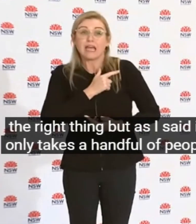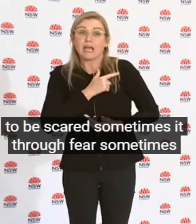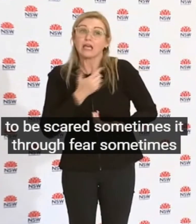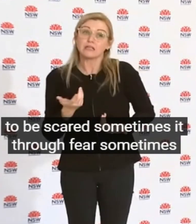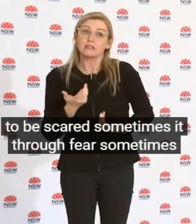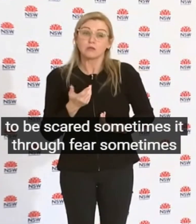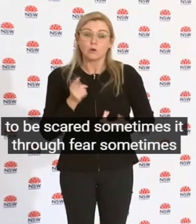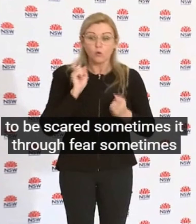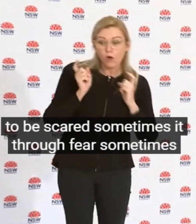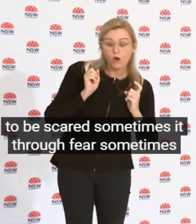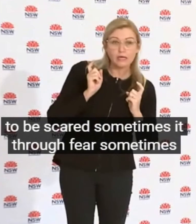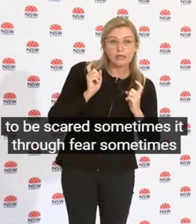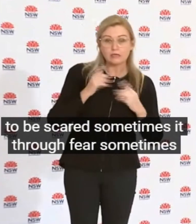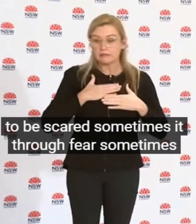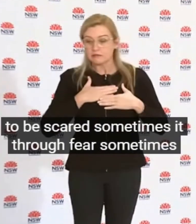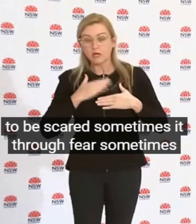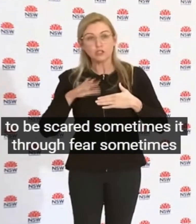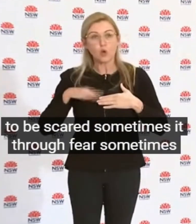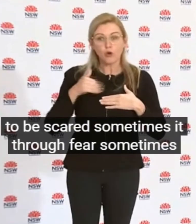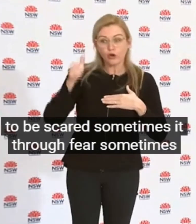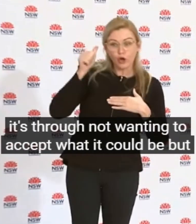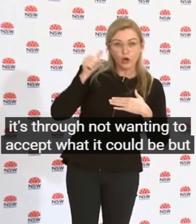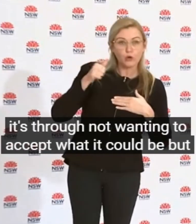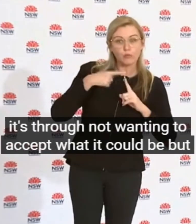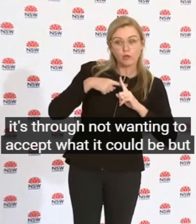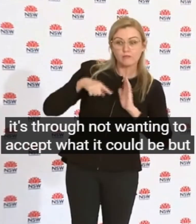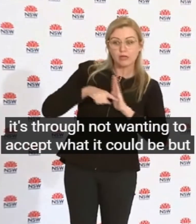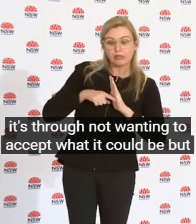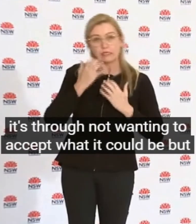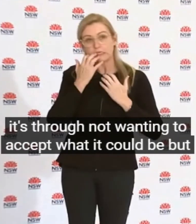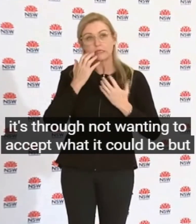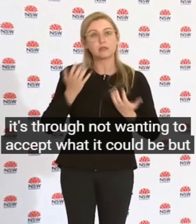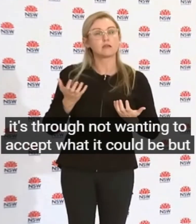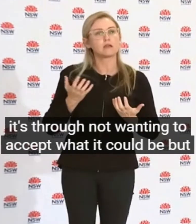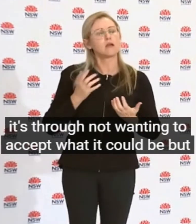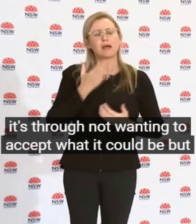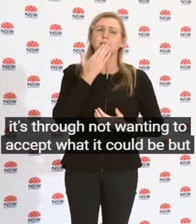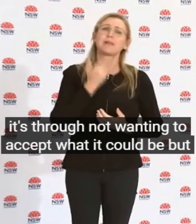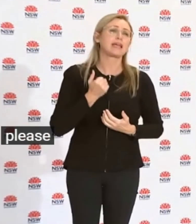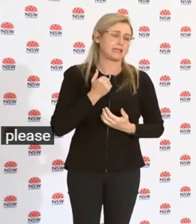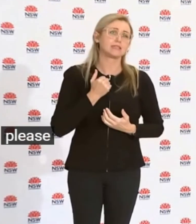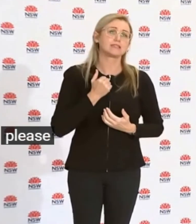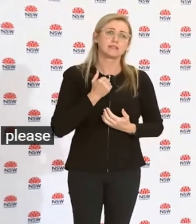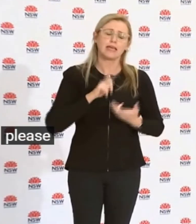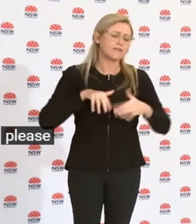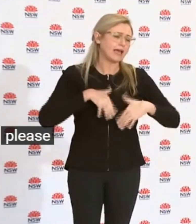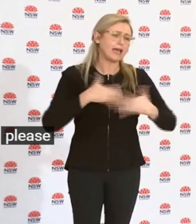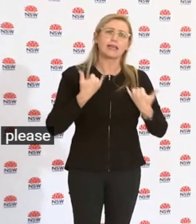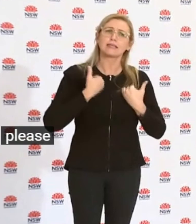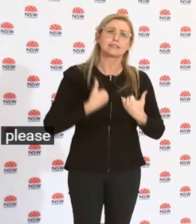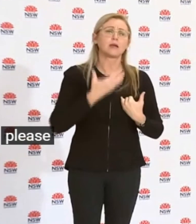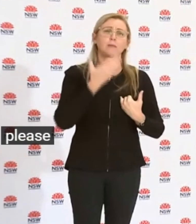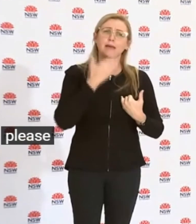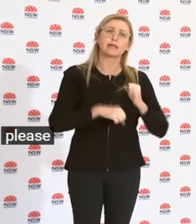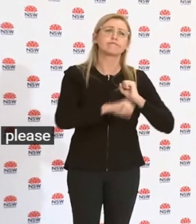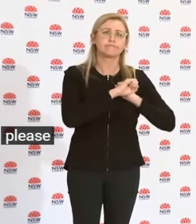it's through not wanting to accept what it could be. But please know, to protect your loved ones, if you have the mildest of symptoms, come forward and get tested, no matter